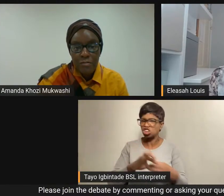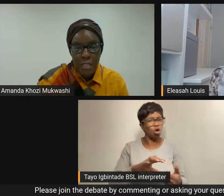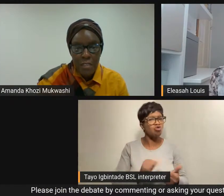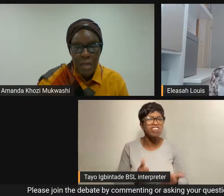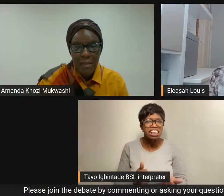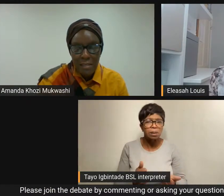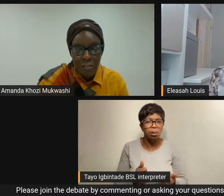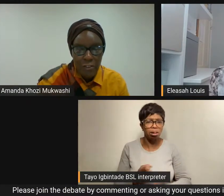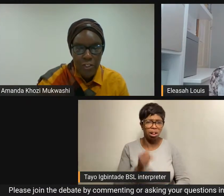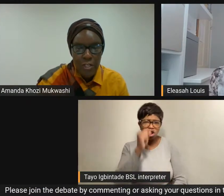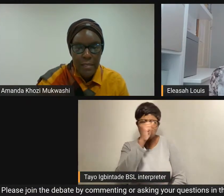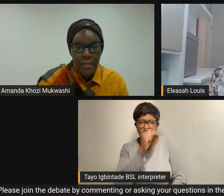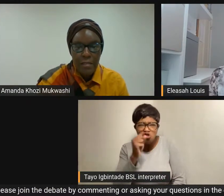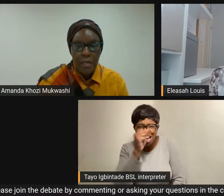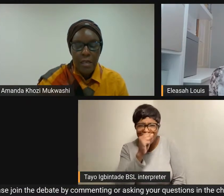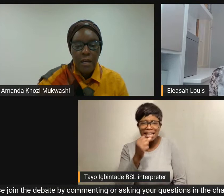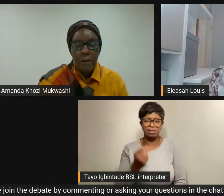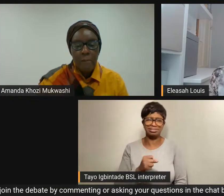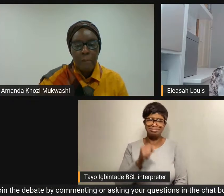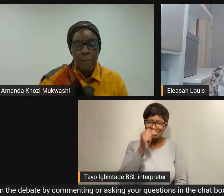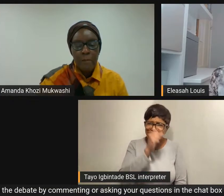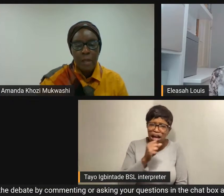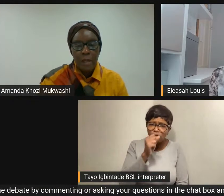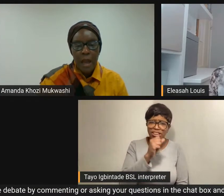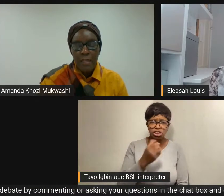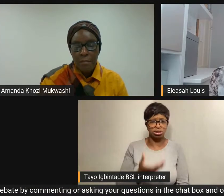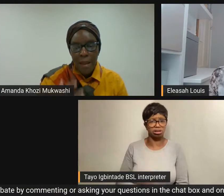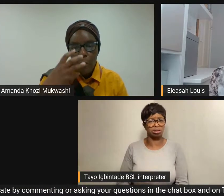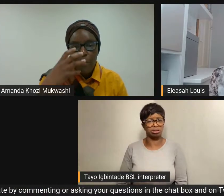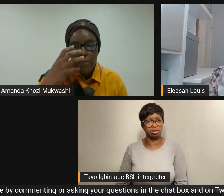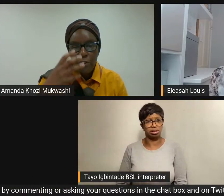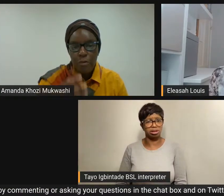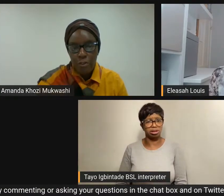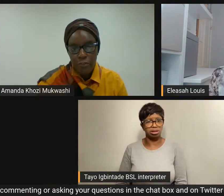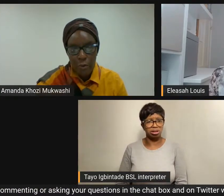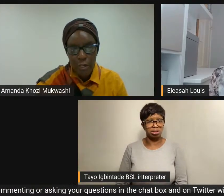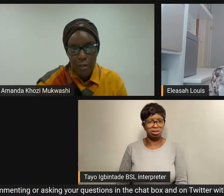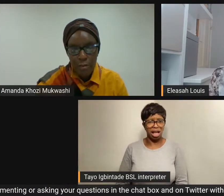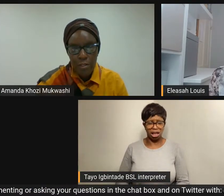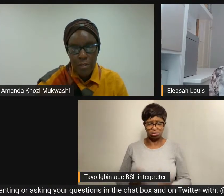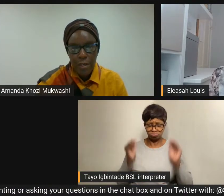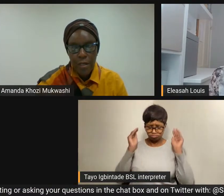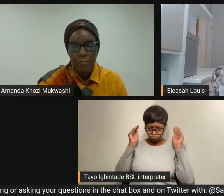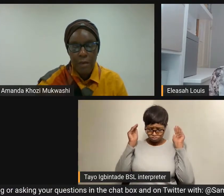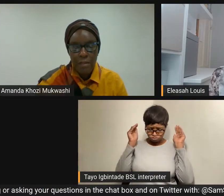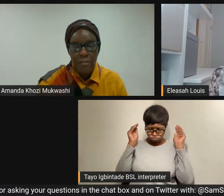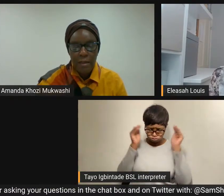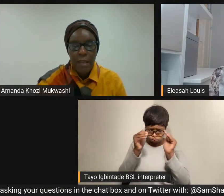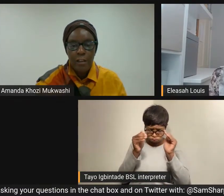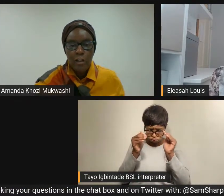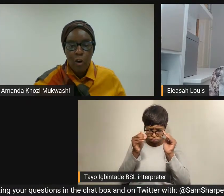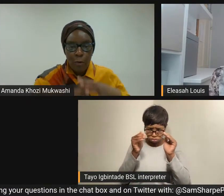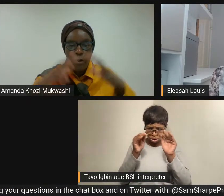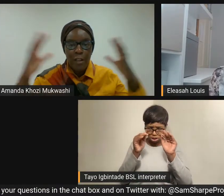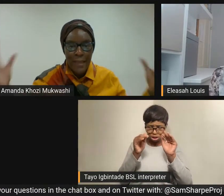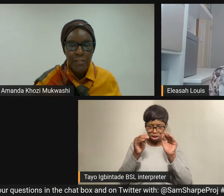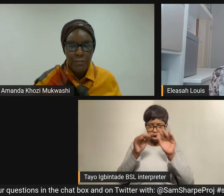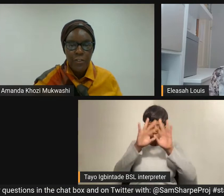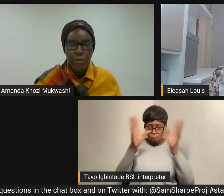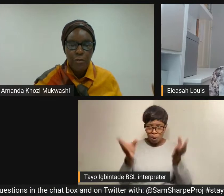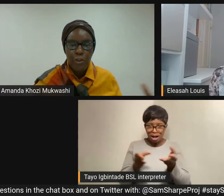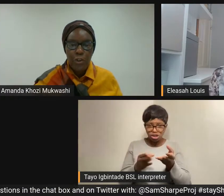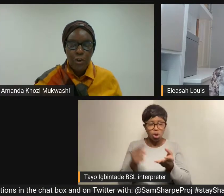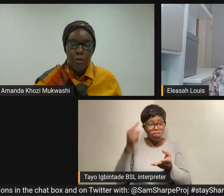and greed and selfishness, and a myopic view of the world, rather than a global